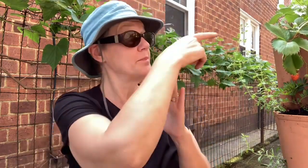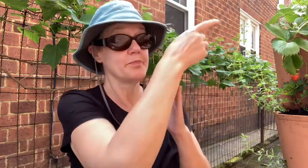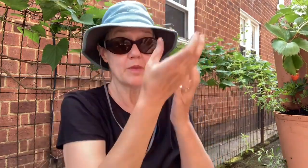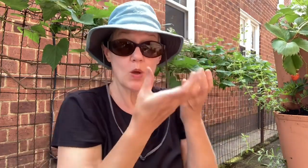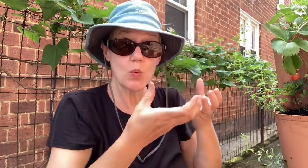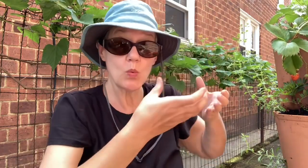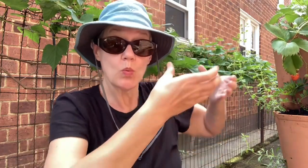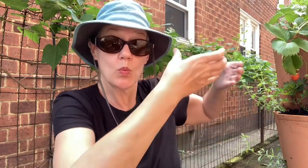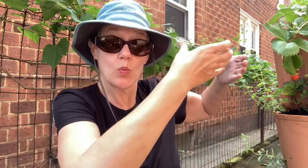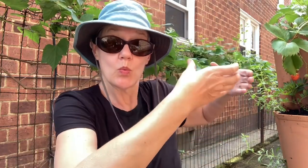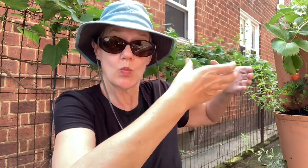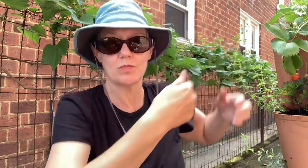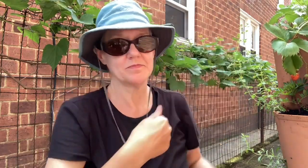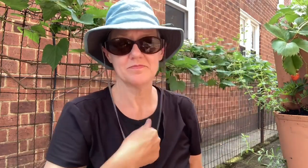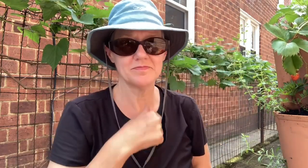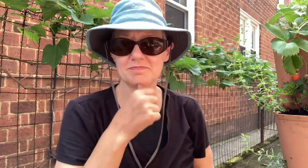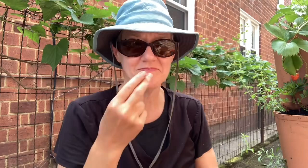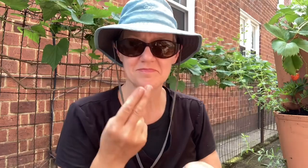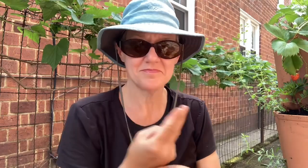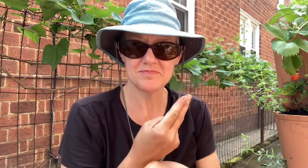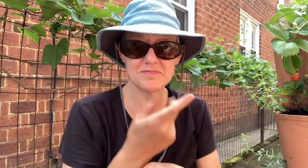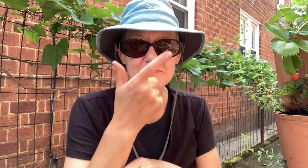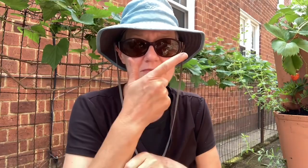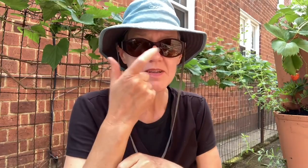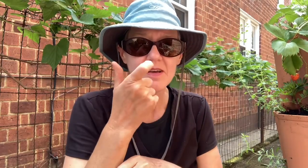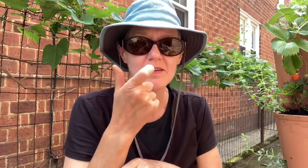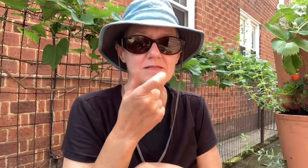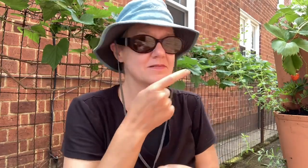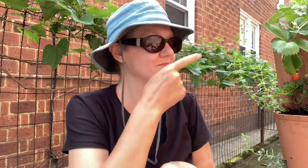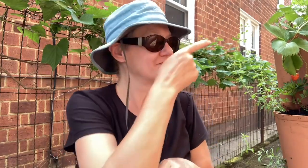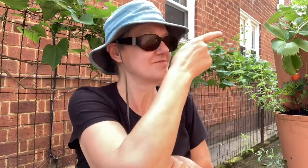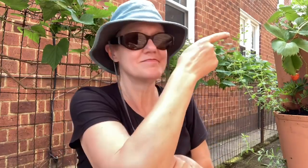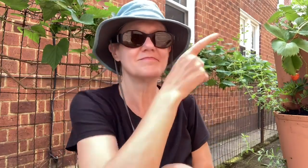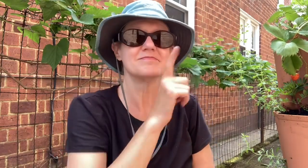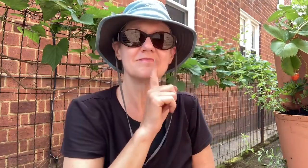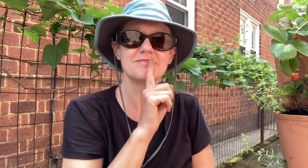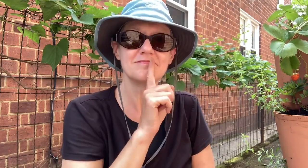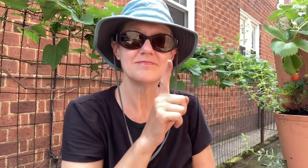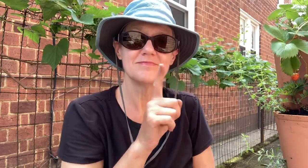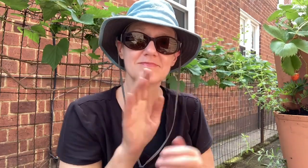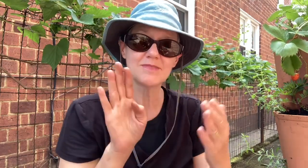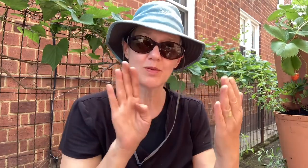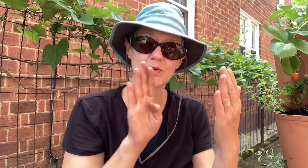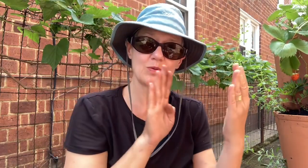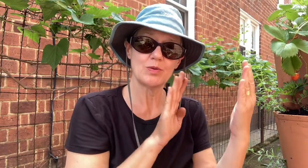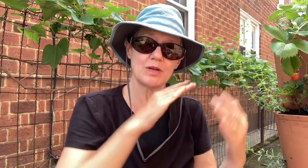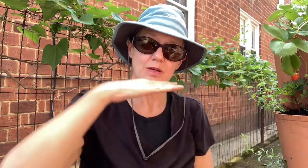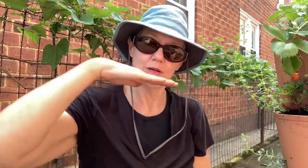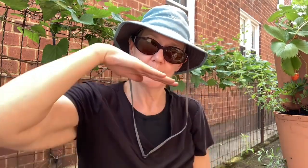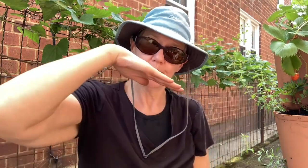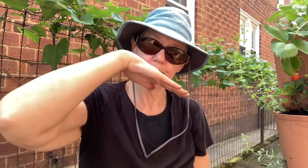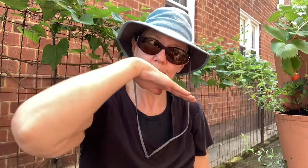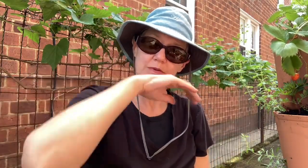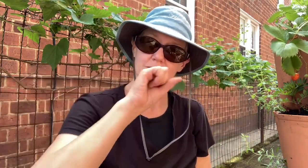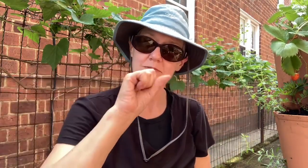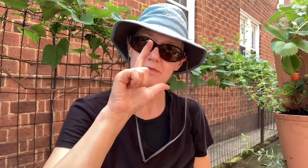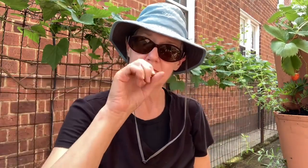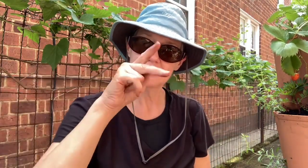going to have to water more frequently. And if you notice, I don't use the top reservoir because this is on